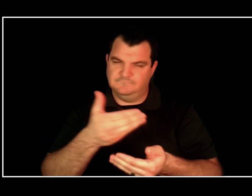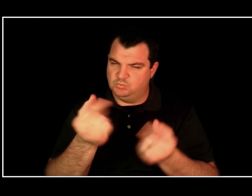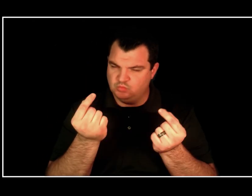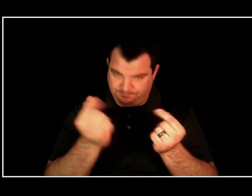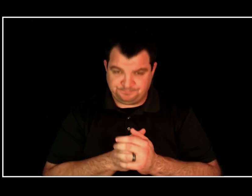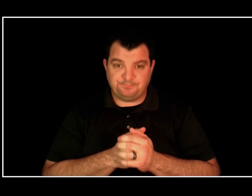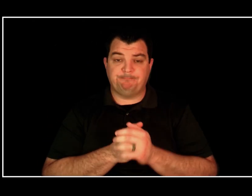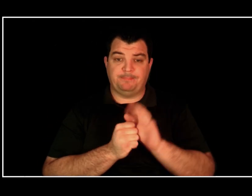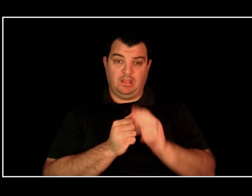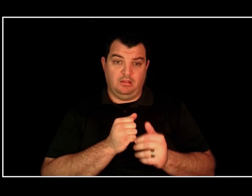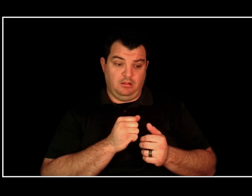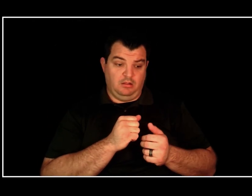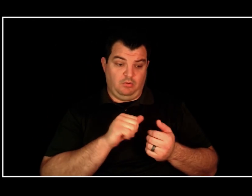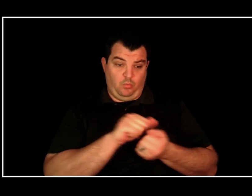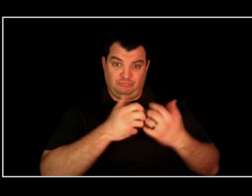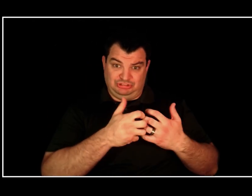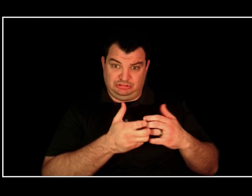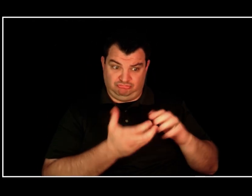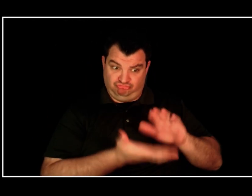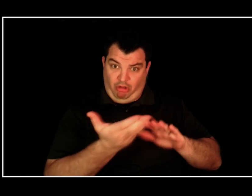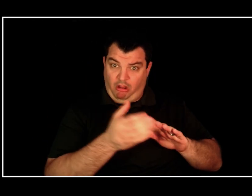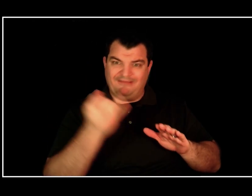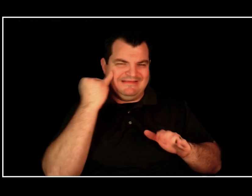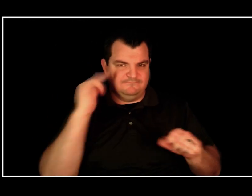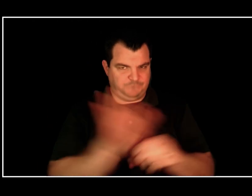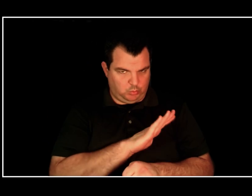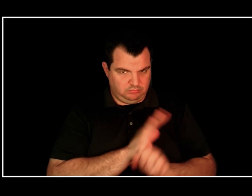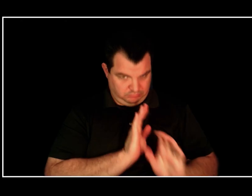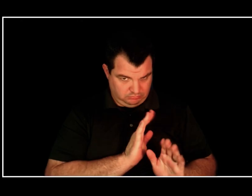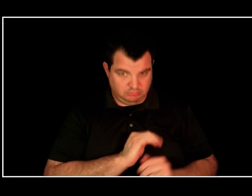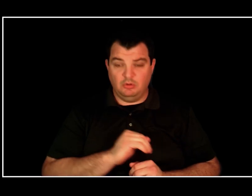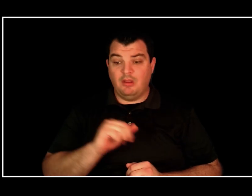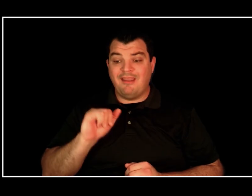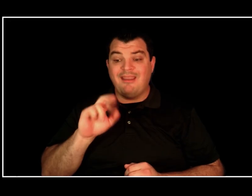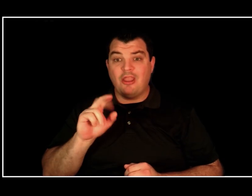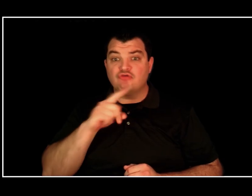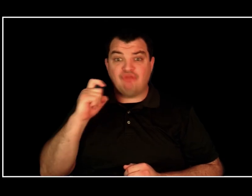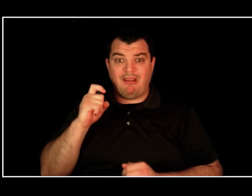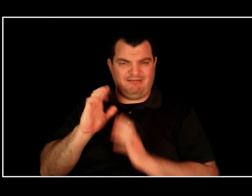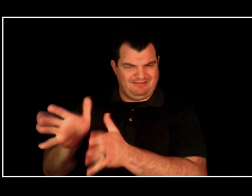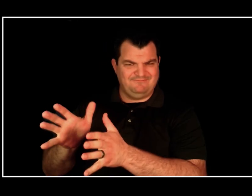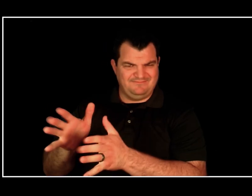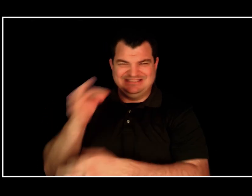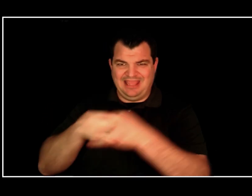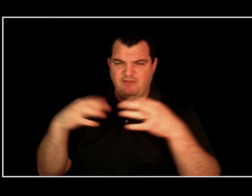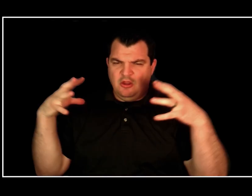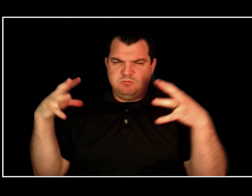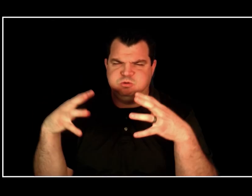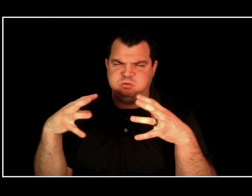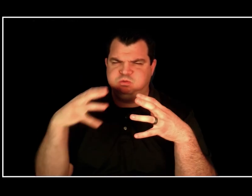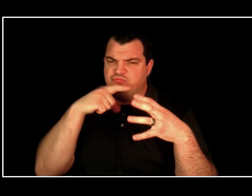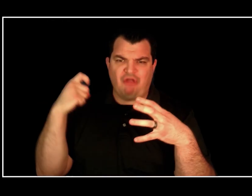few simple steps. Run the dishwasher only when it is full. Let dishes air dry instead